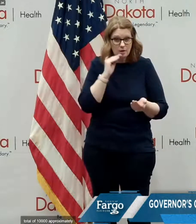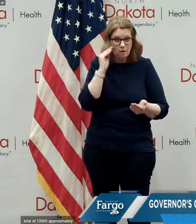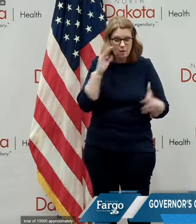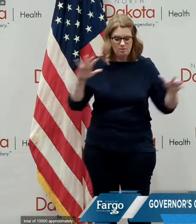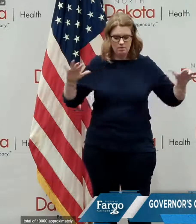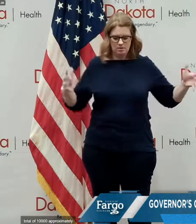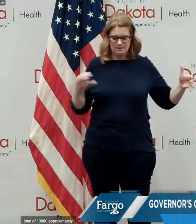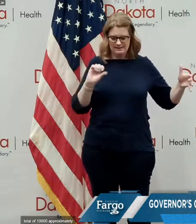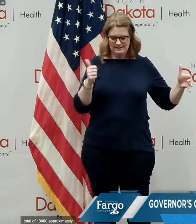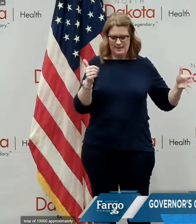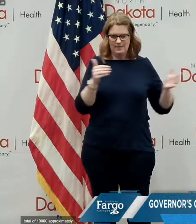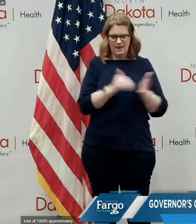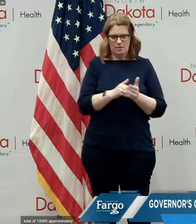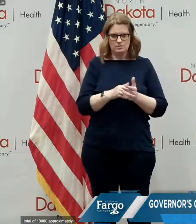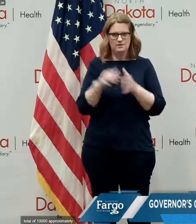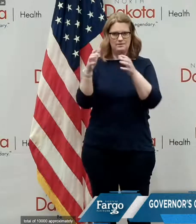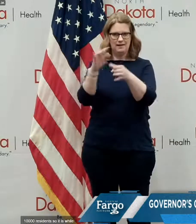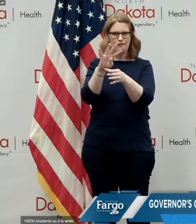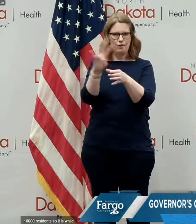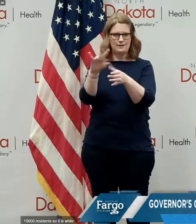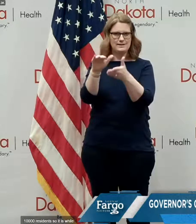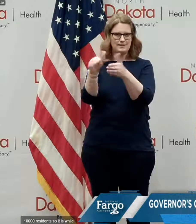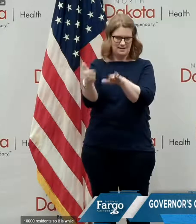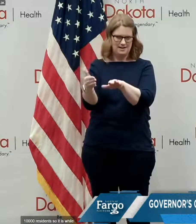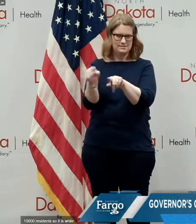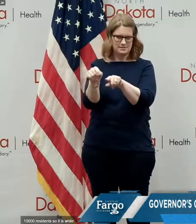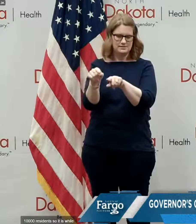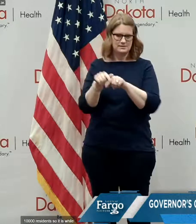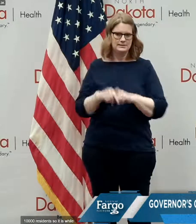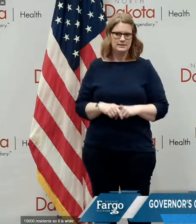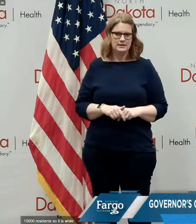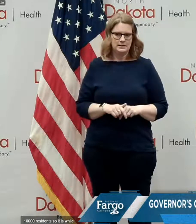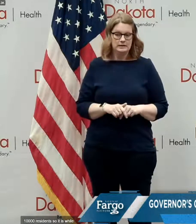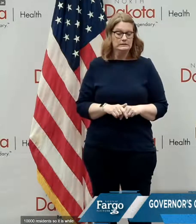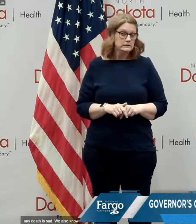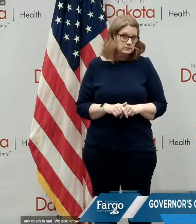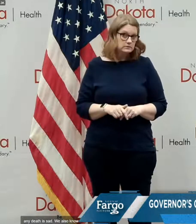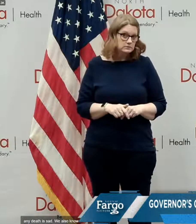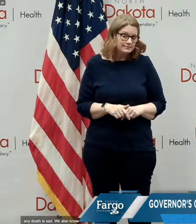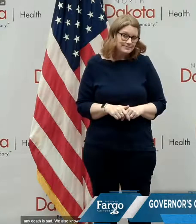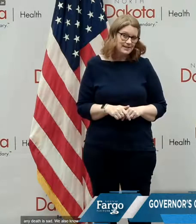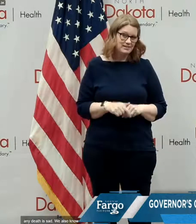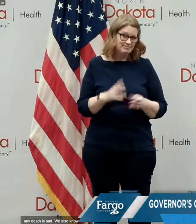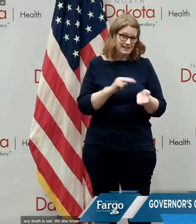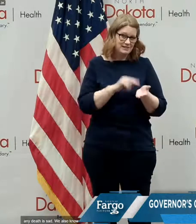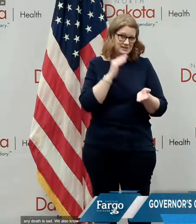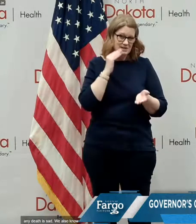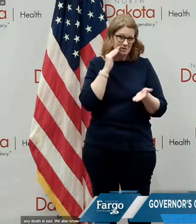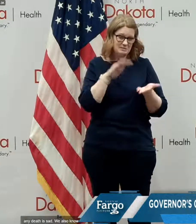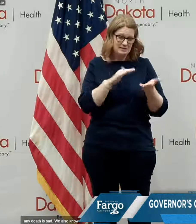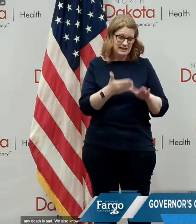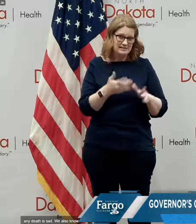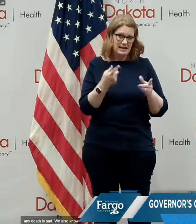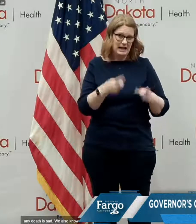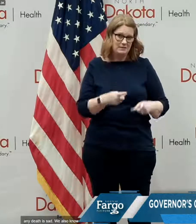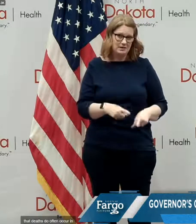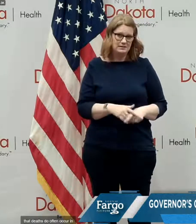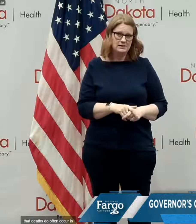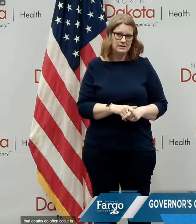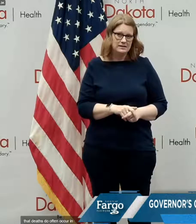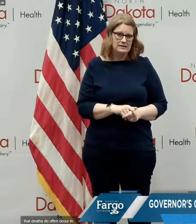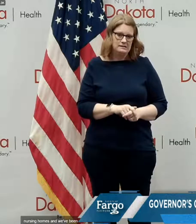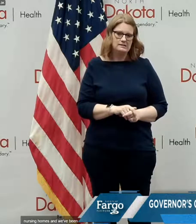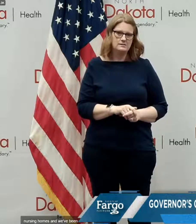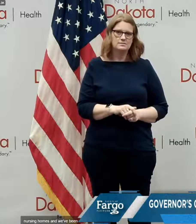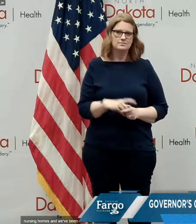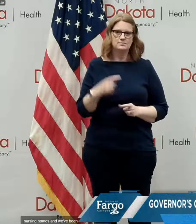any death is sad, we also know that deaths do often occur in nursing homes, and we've been actively following